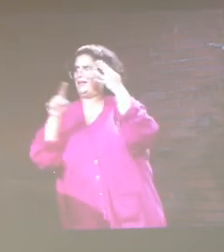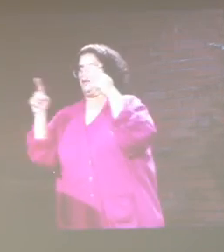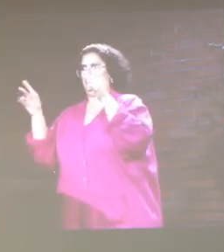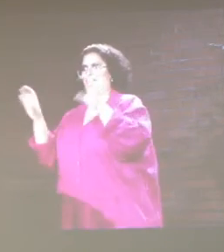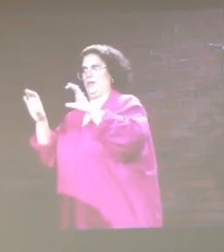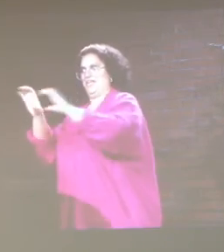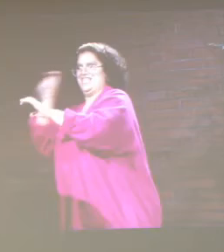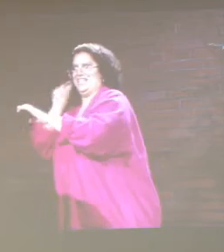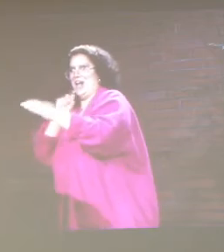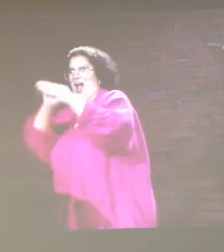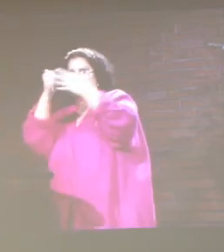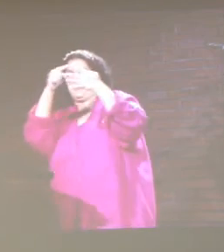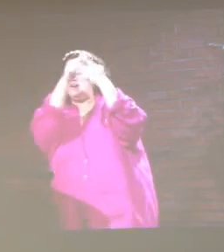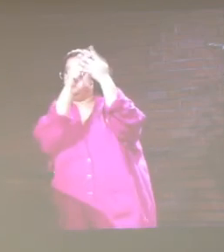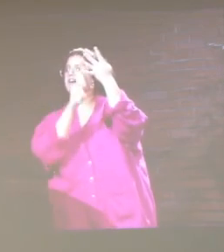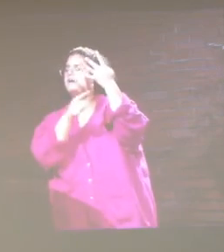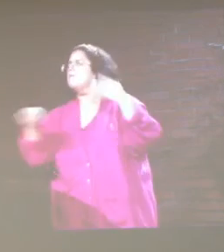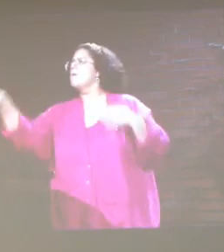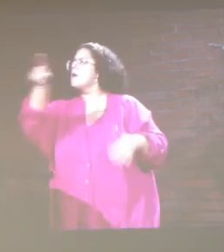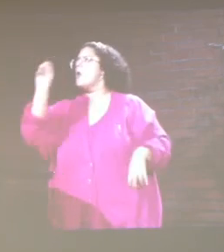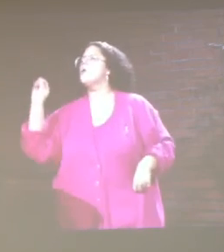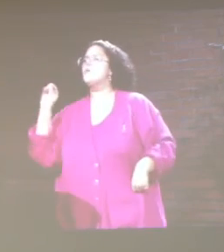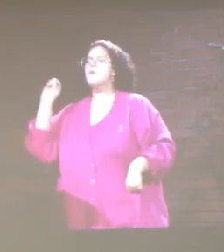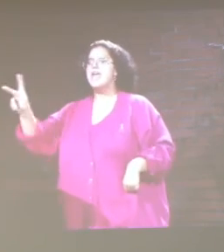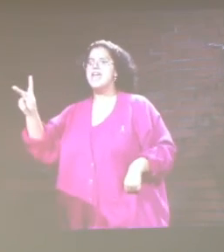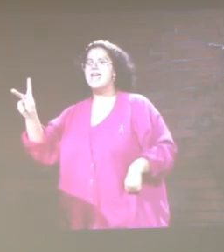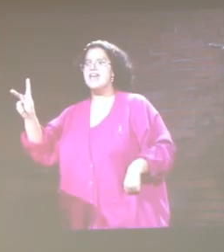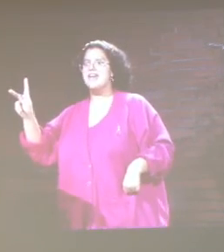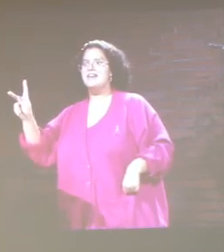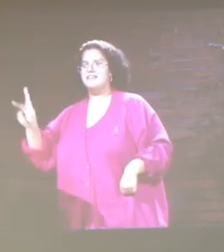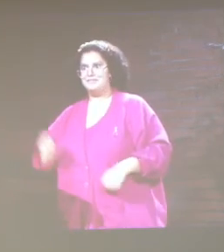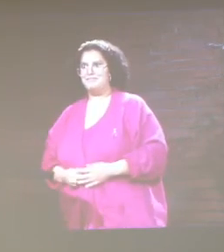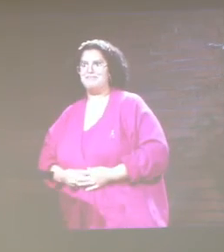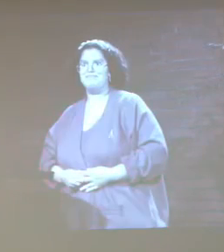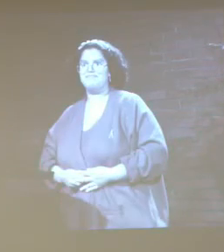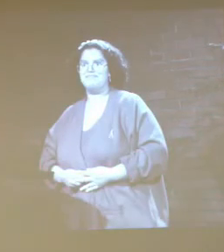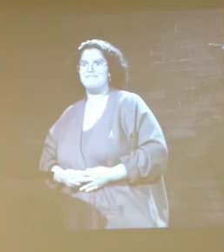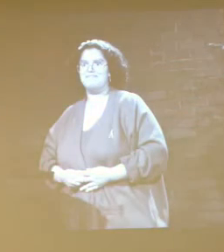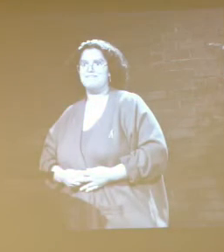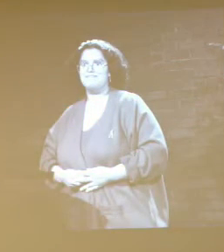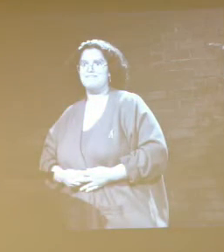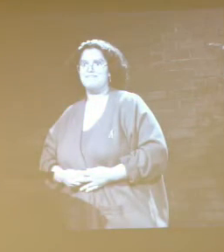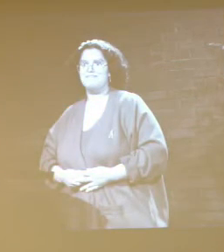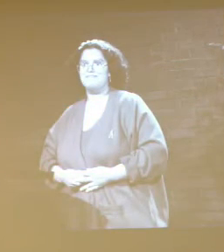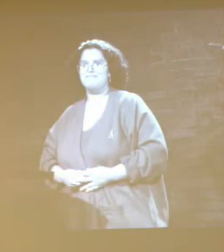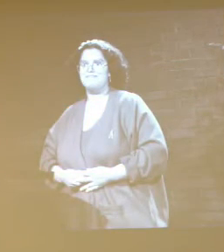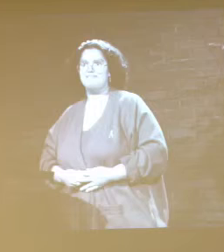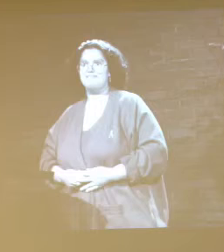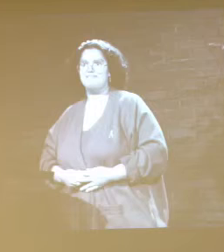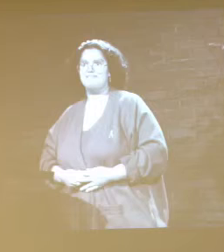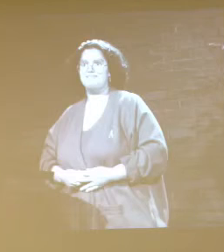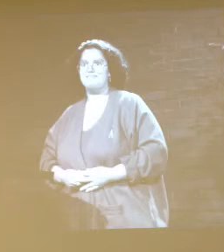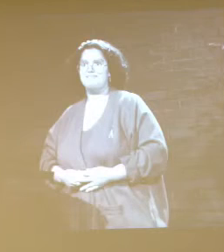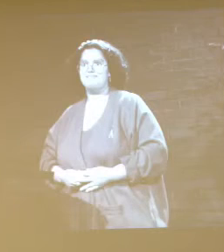through blood, breast milk, vaginal fluids, or semen. You need to remember those things in order